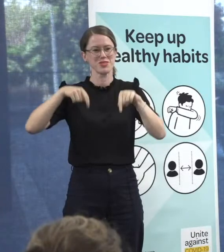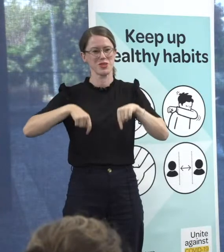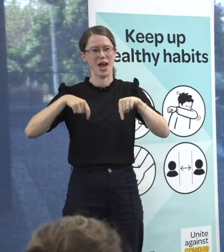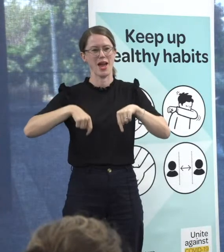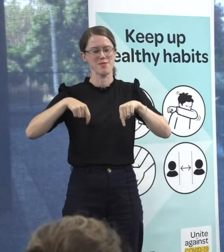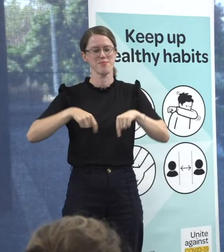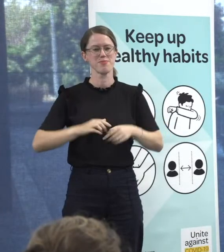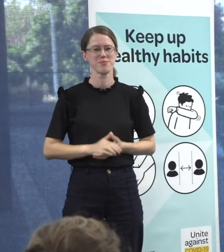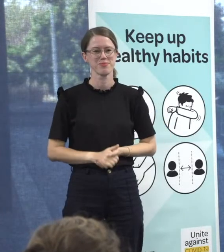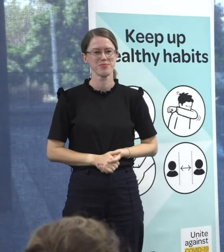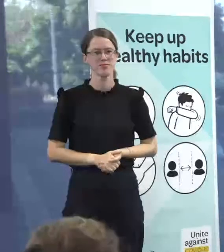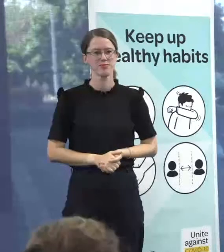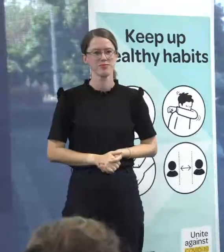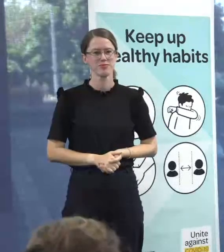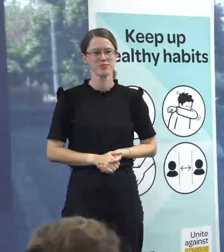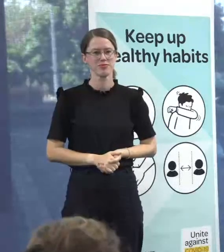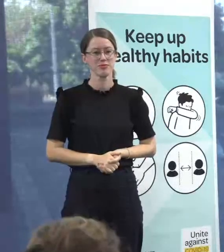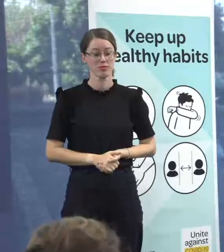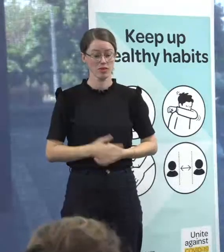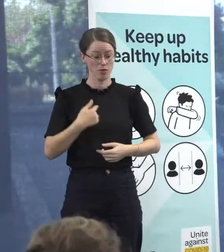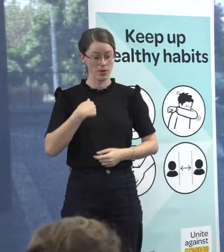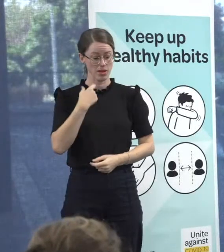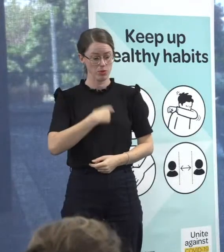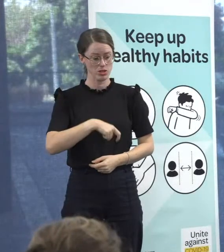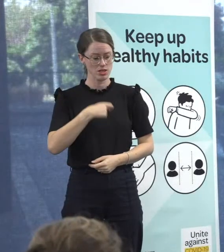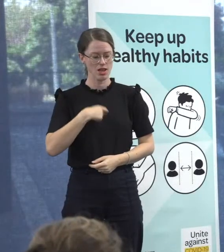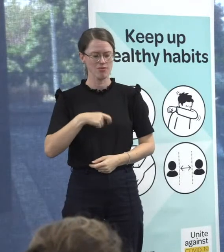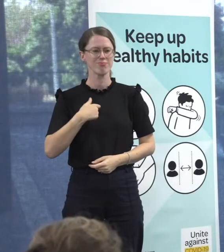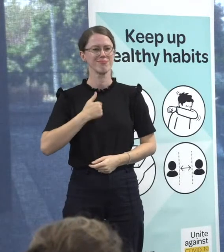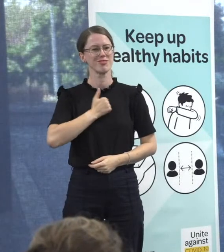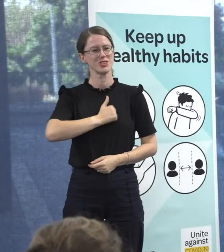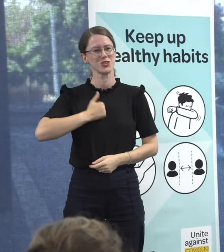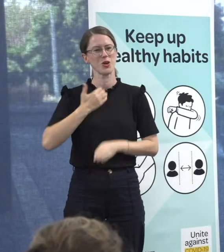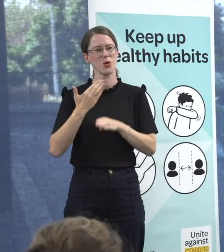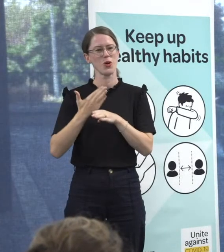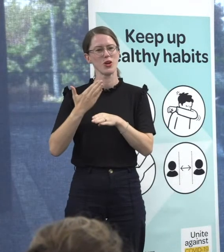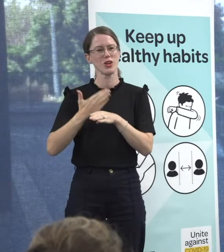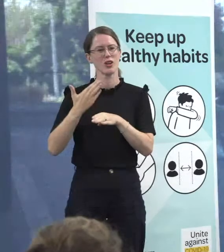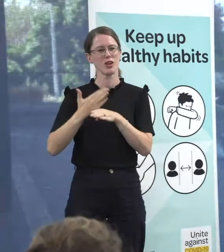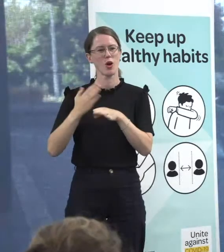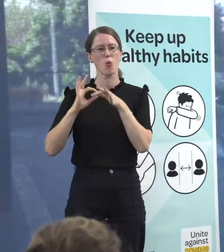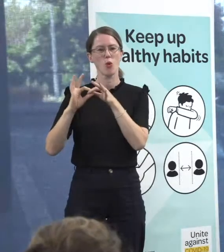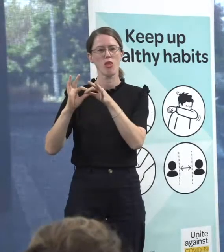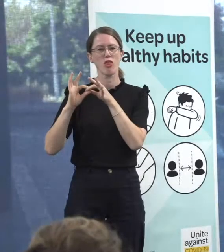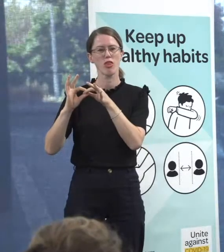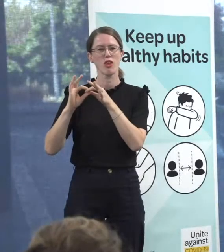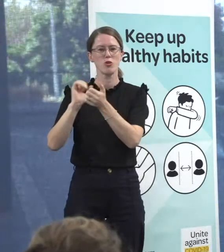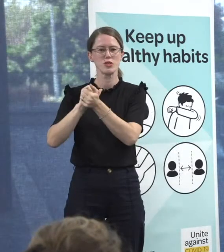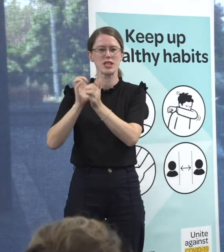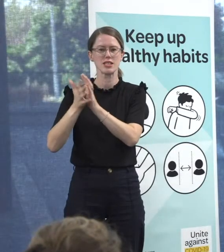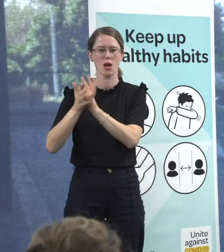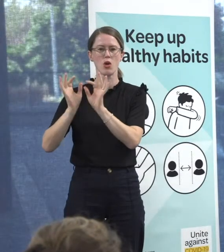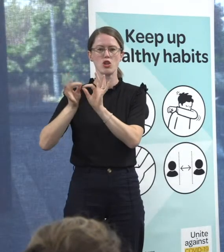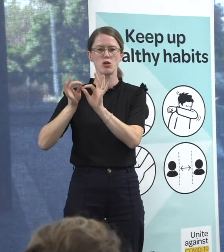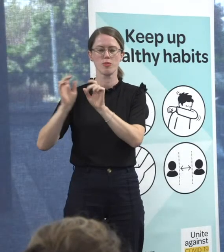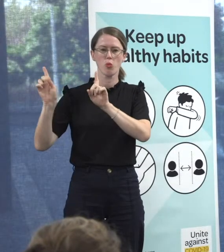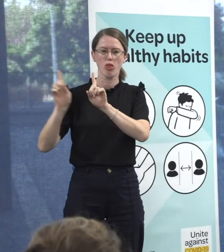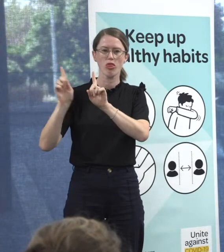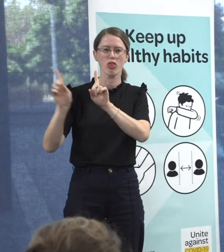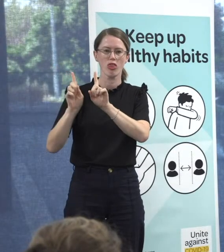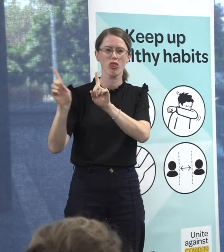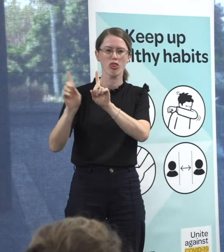today. Just from me personally, I've particularly enjoyed working with our New Zealand Sign Language interpreters over